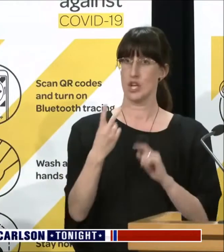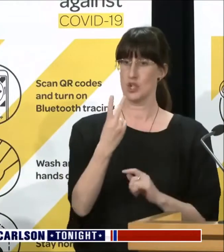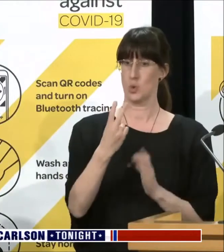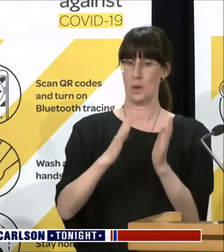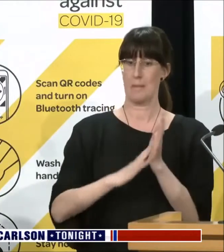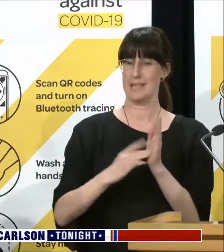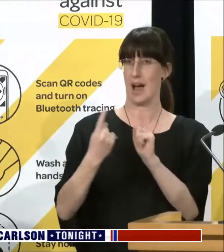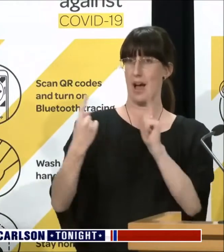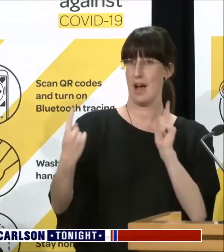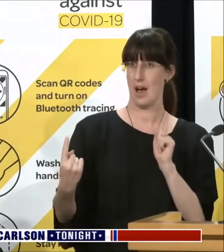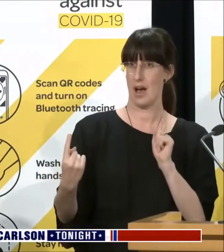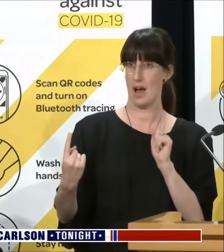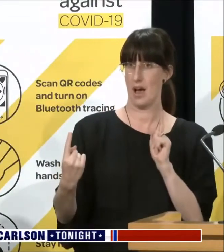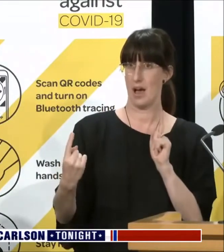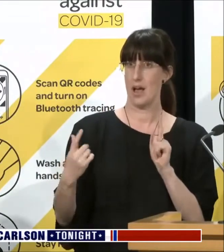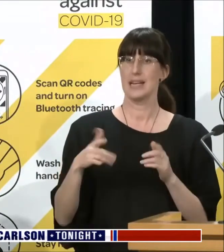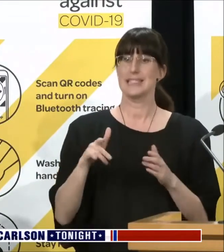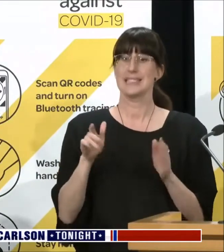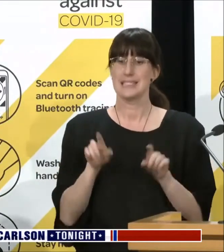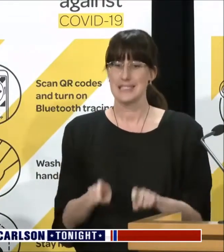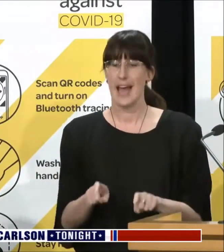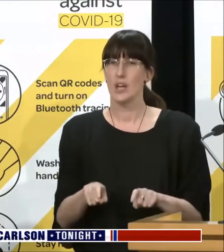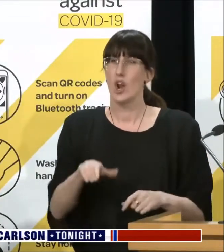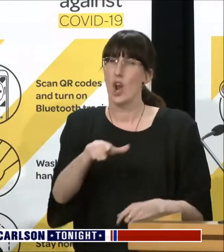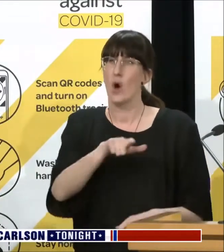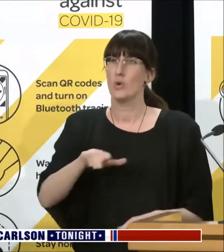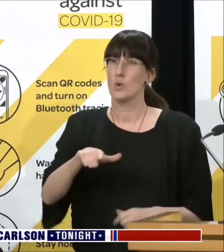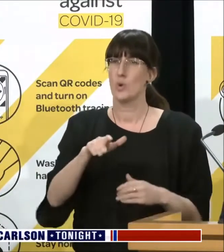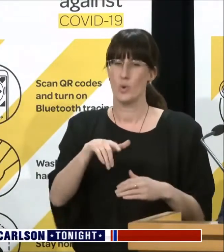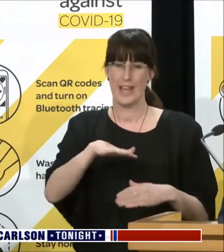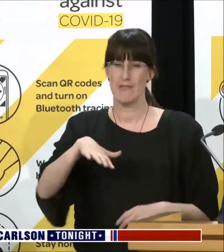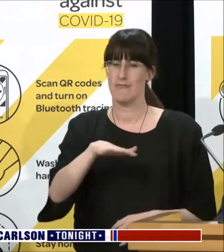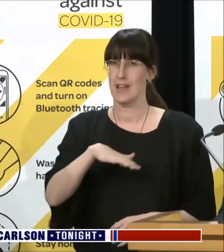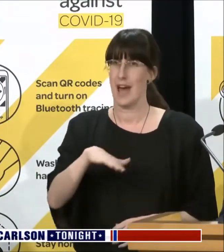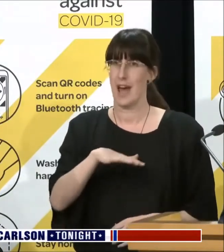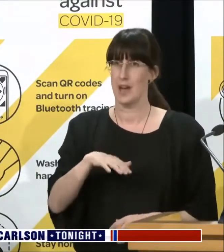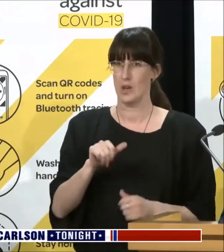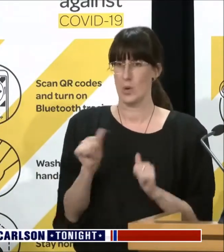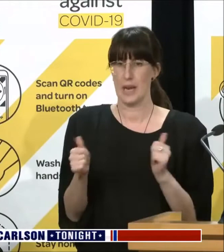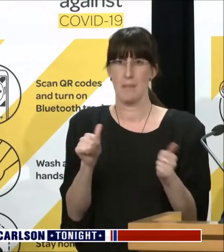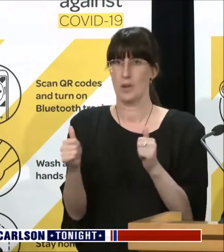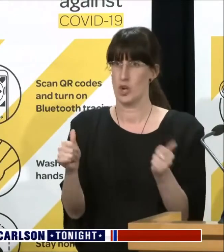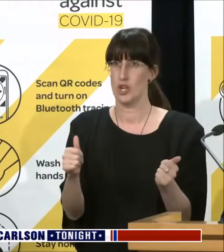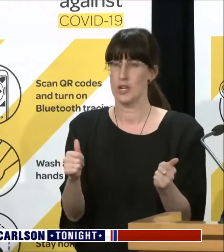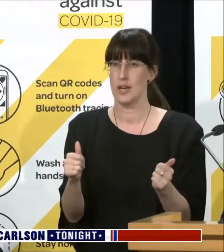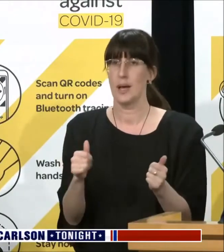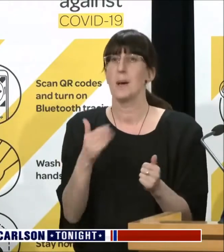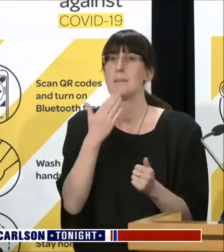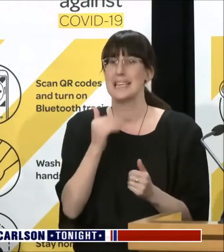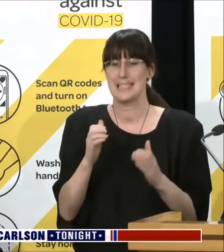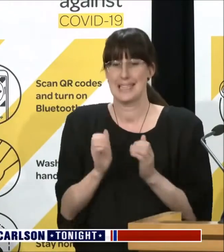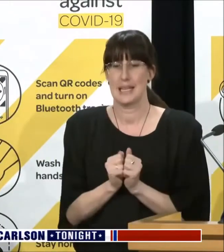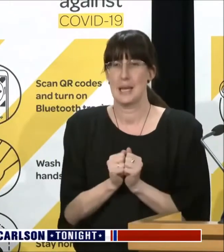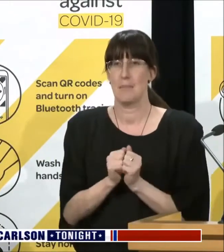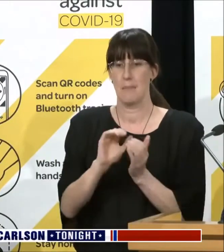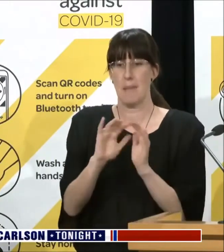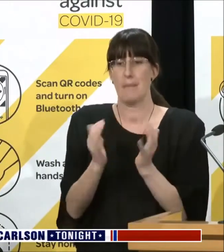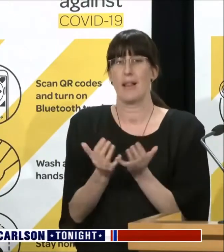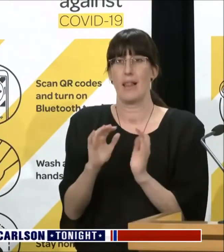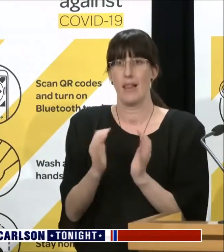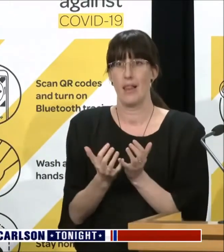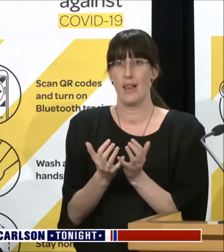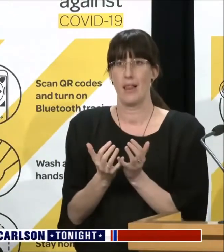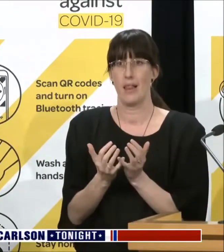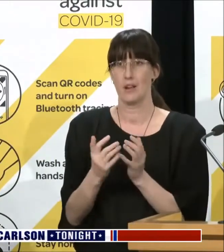not congregate. Don't talk to your neighbors. Please keep to your bubbles. It comes down again to those very